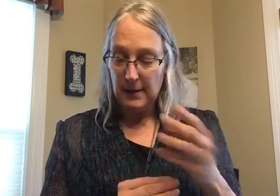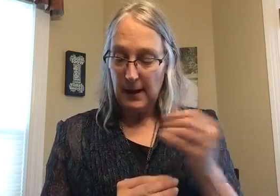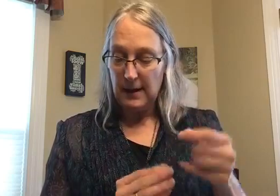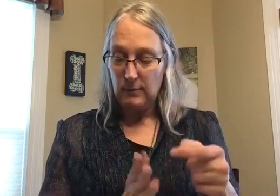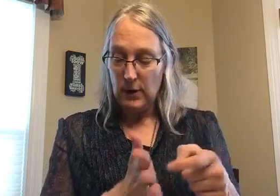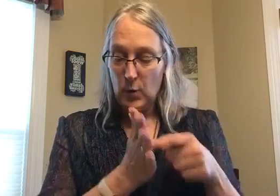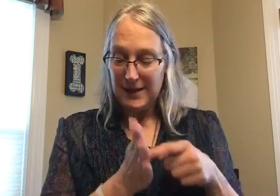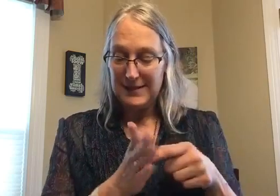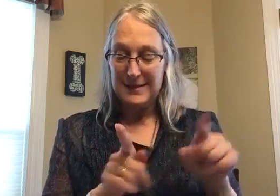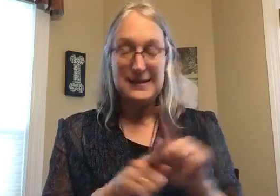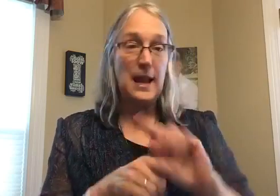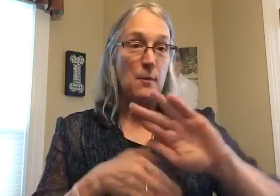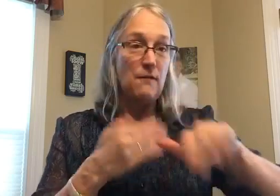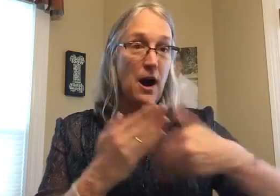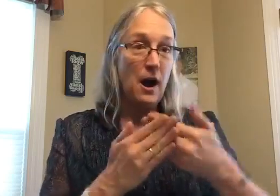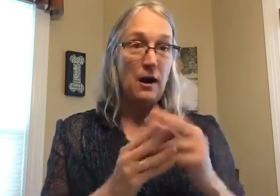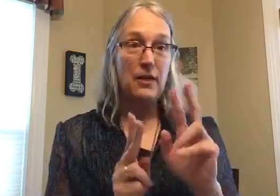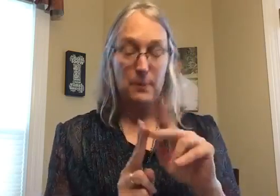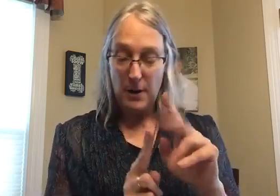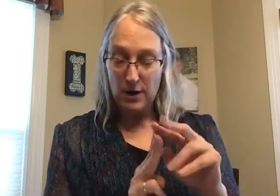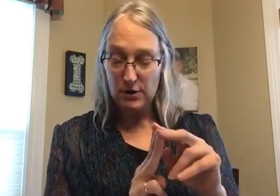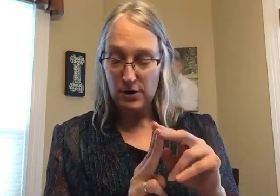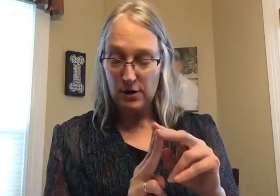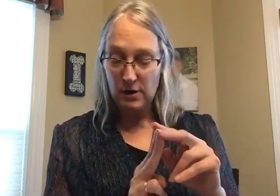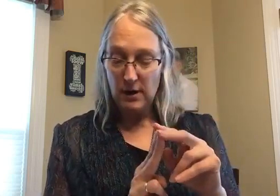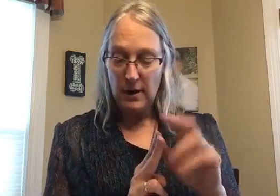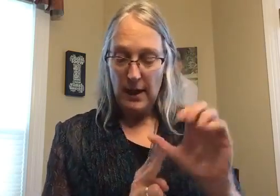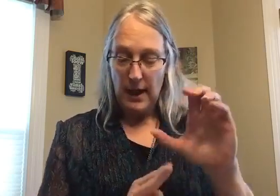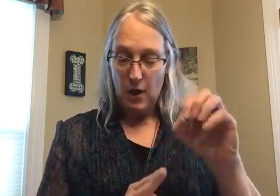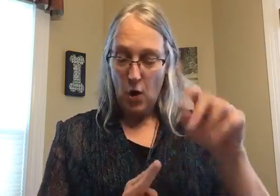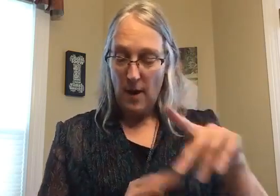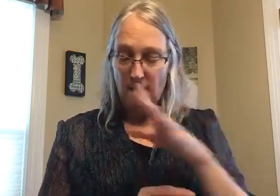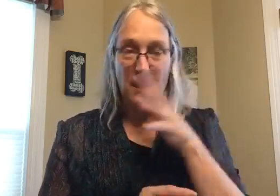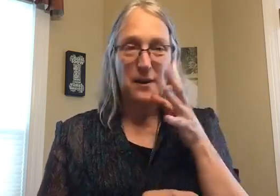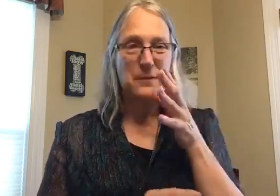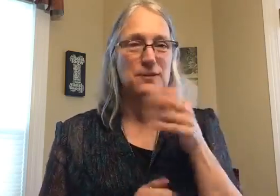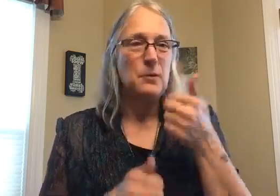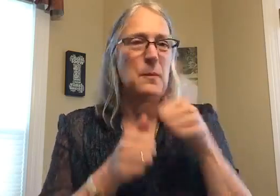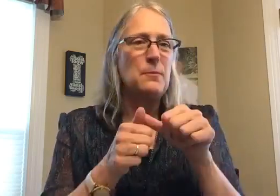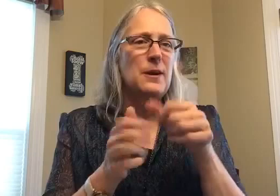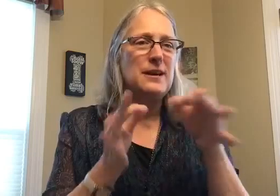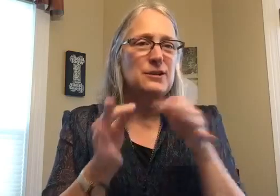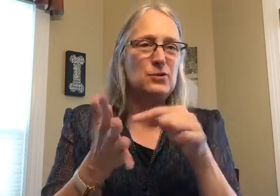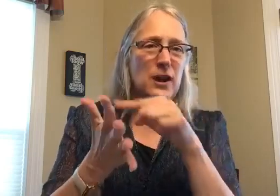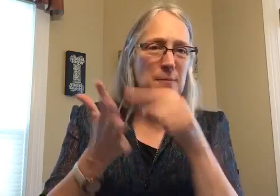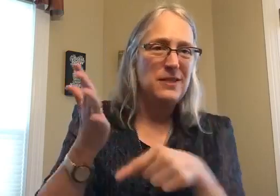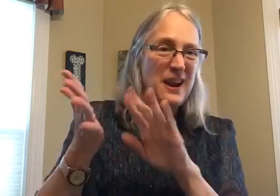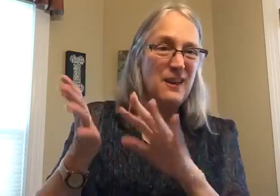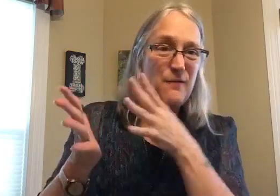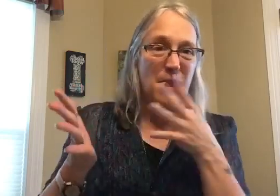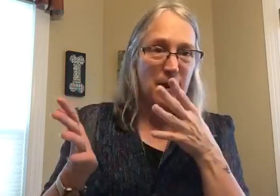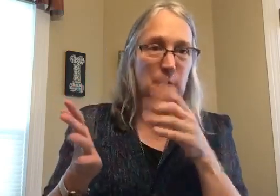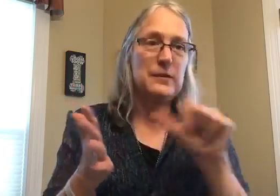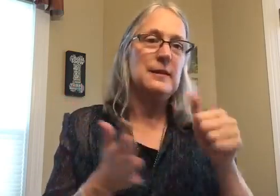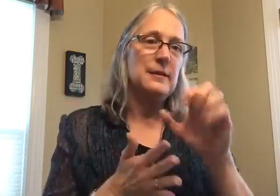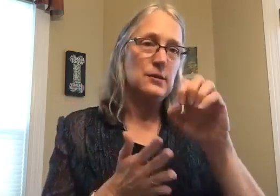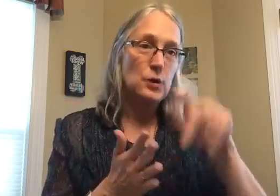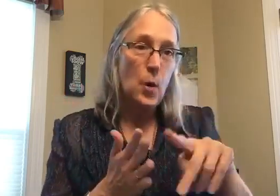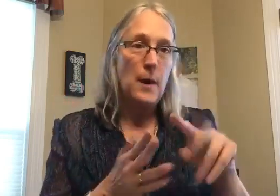and requests the same of all their partner and co-op farms. So remember I described their farms and then there's co-op and